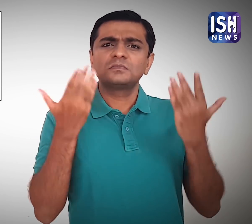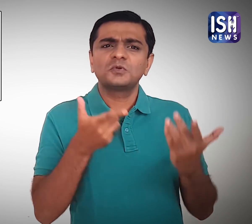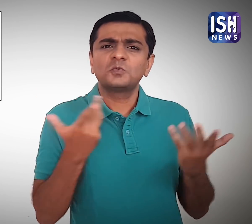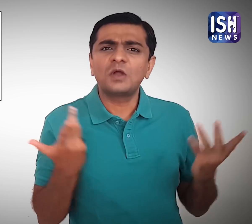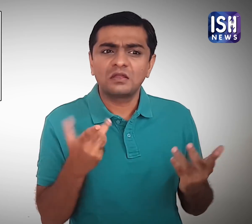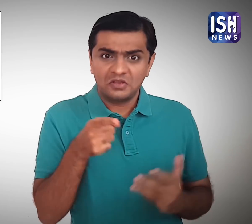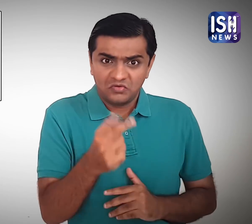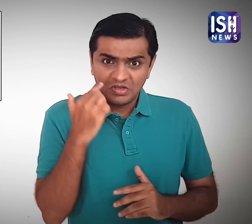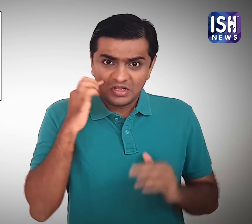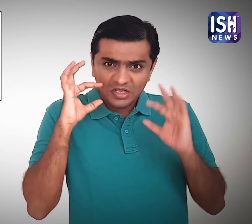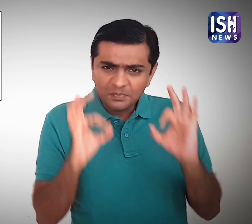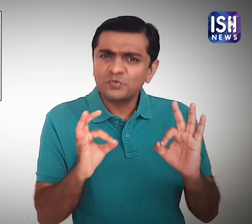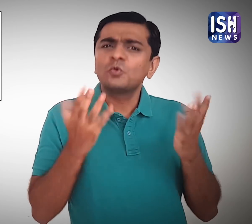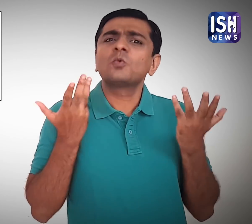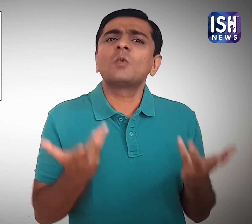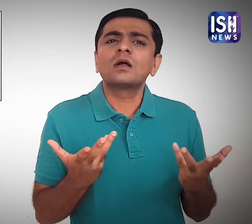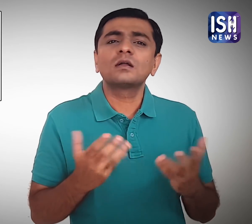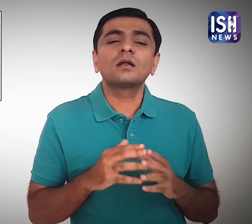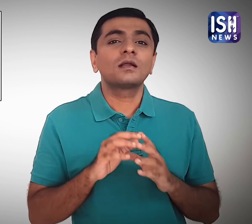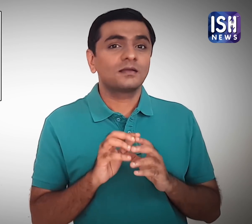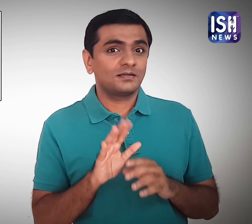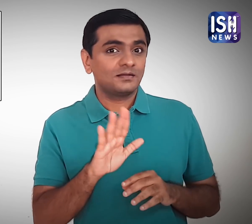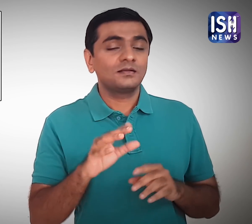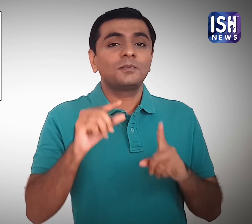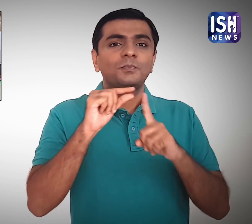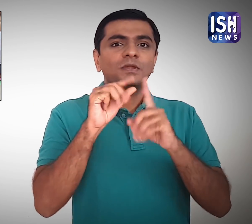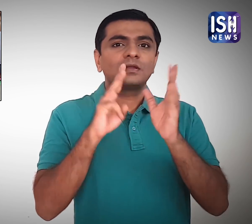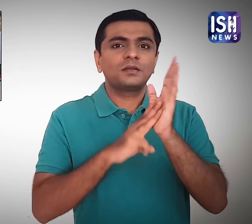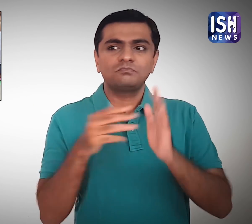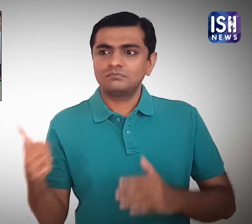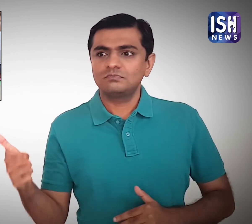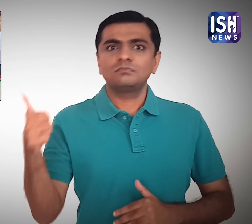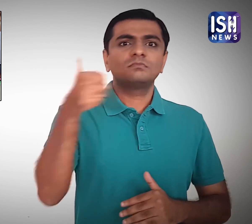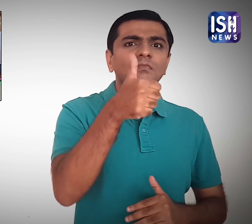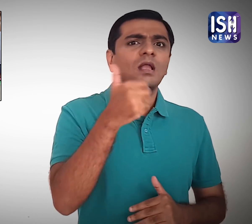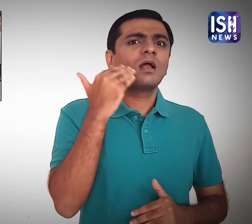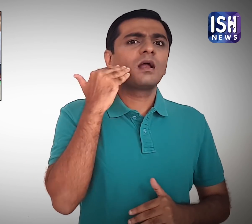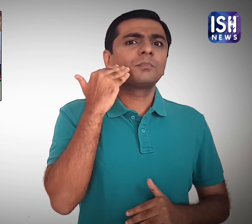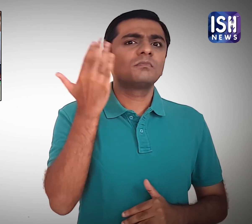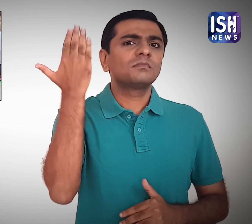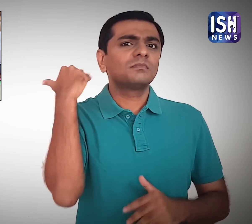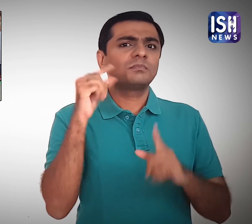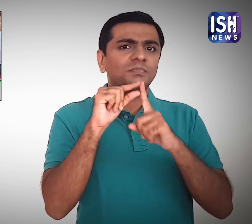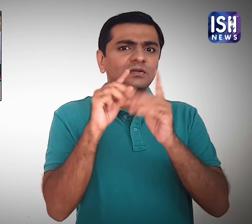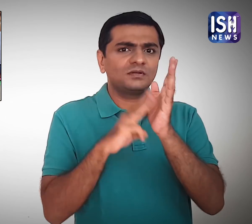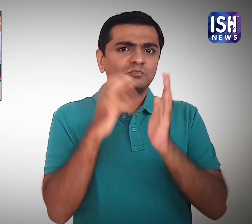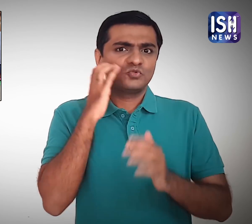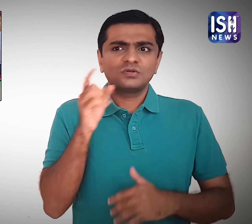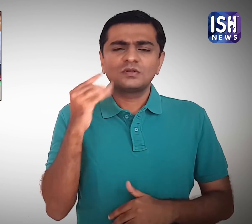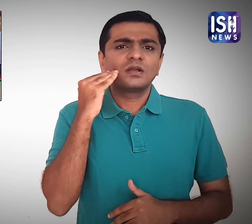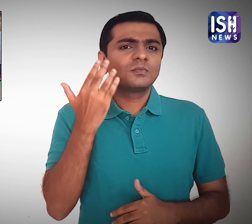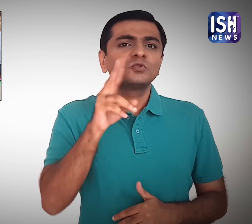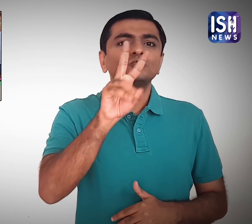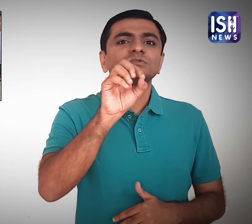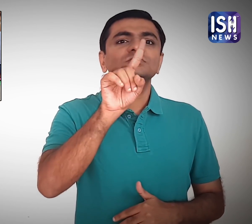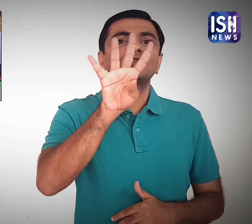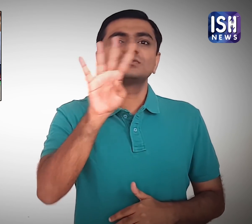Why is 21st June celebrated as Yoga Day? What is its importance? After becoming the Prime Minister in